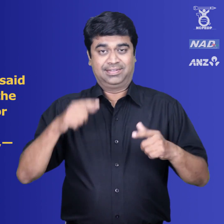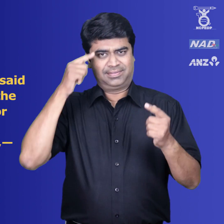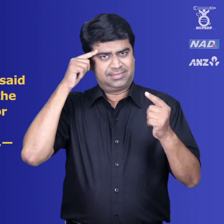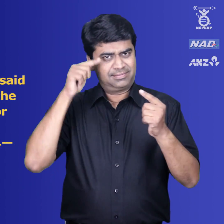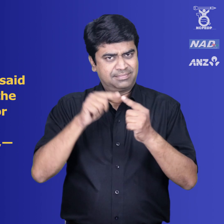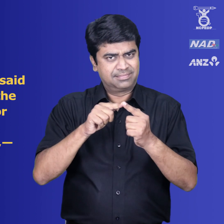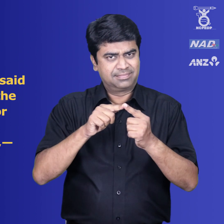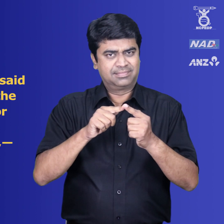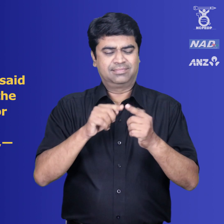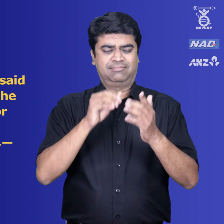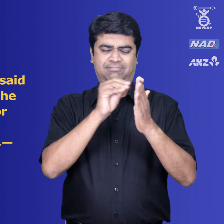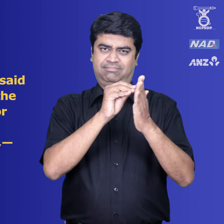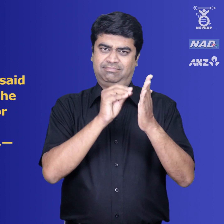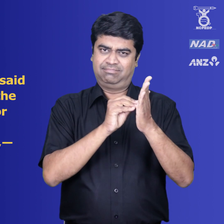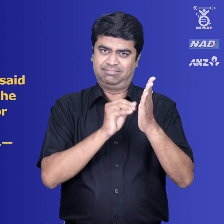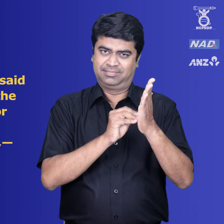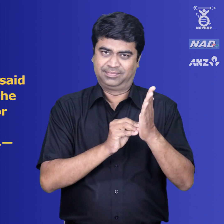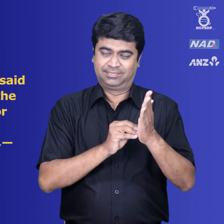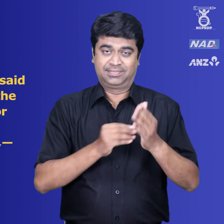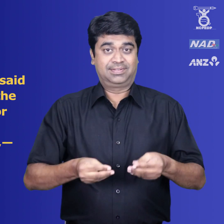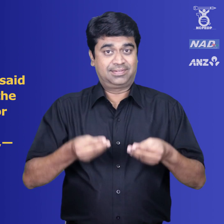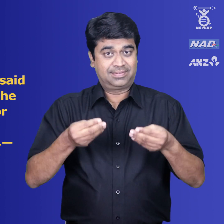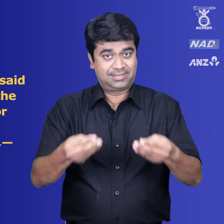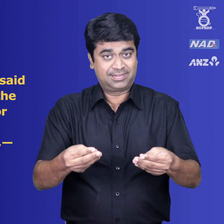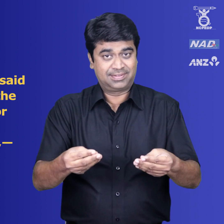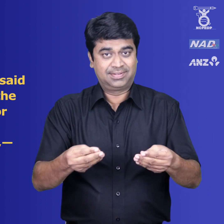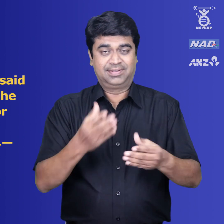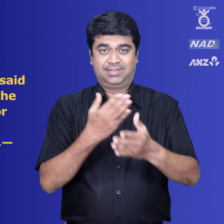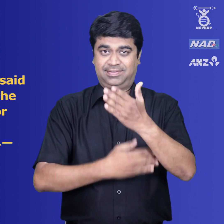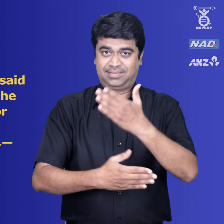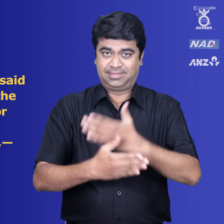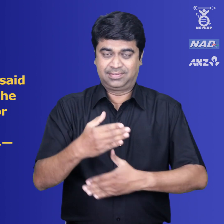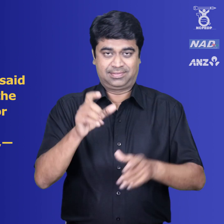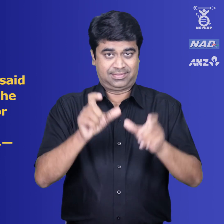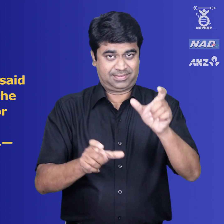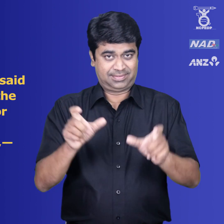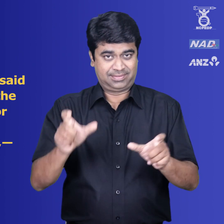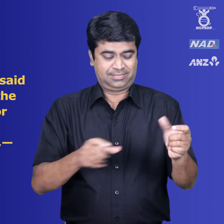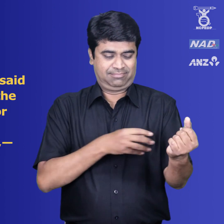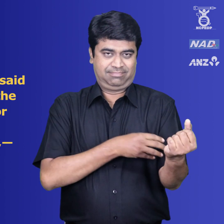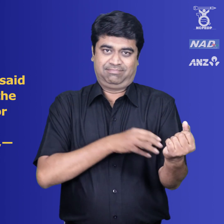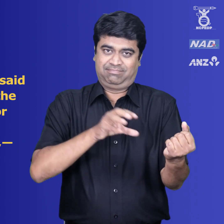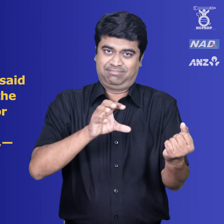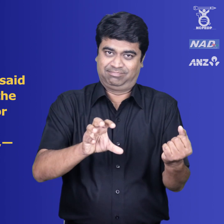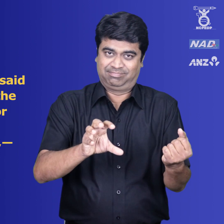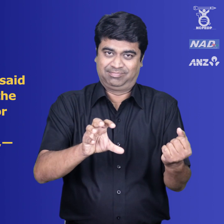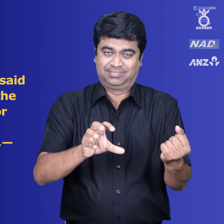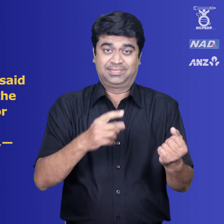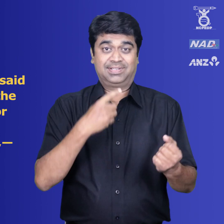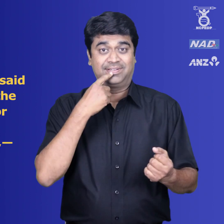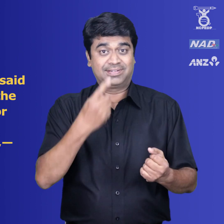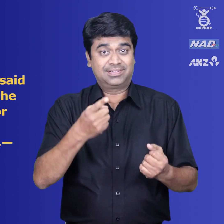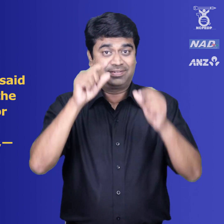And whereas the aforesaid convention lays down the following principles for empowerment of persons